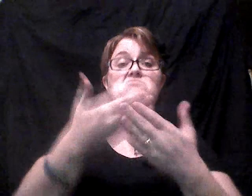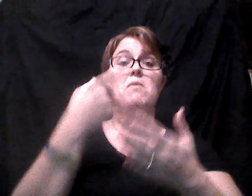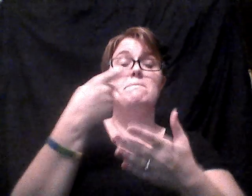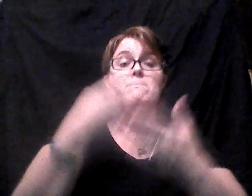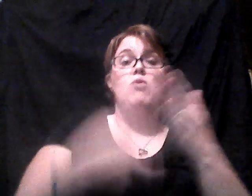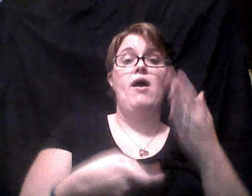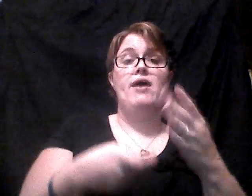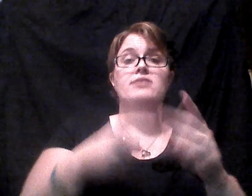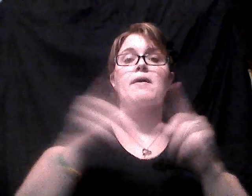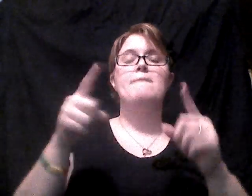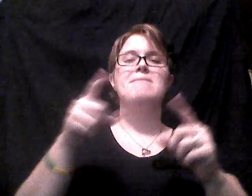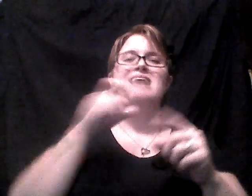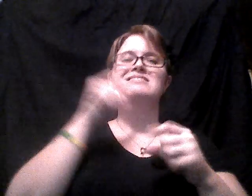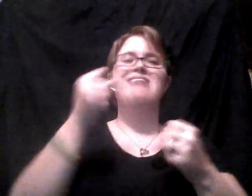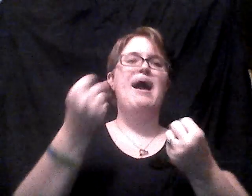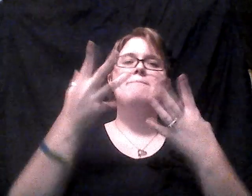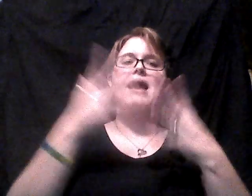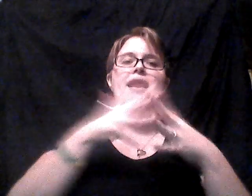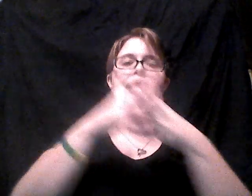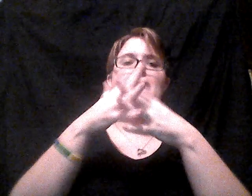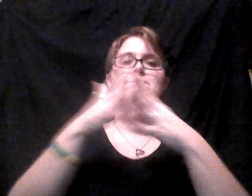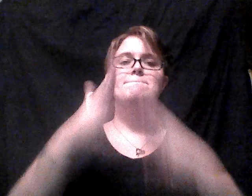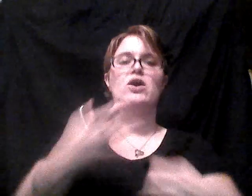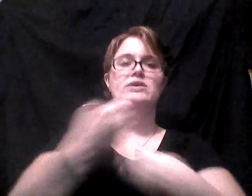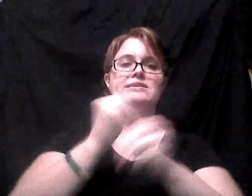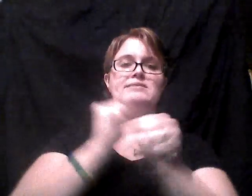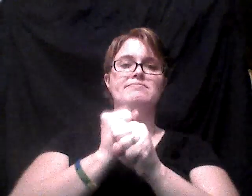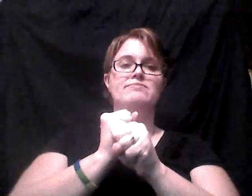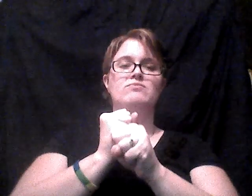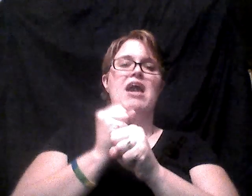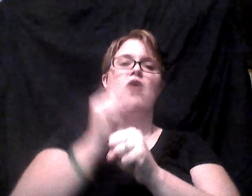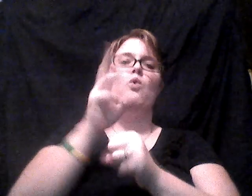out there. But if I expand my factory and start pouring out kazoos like